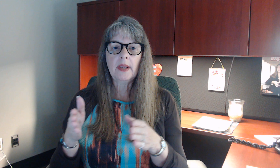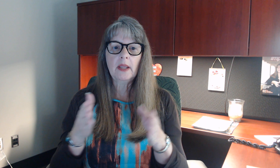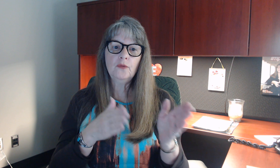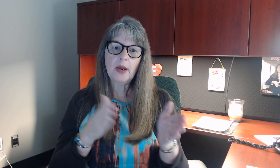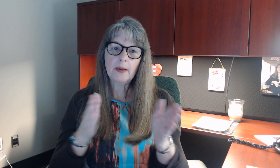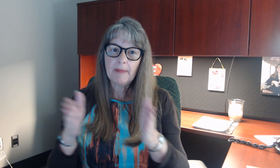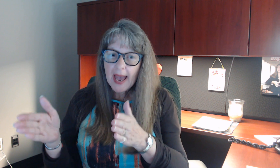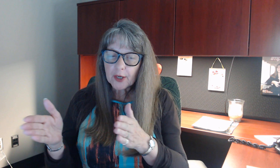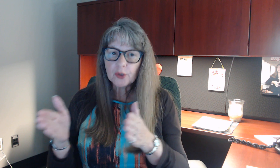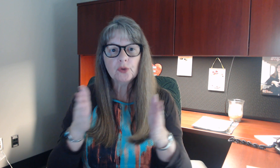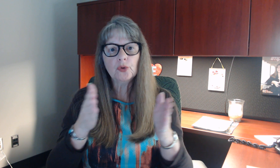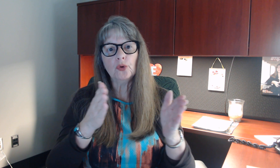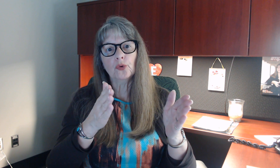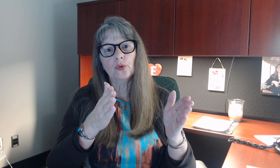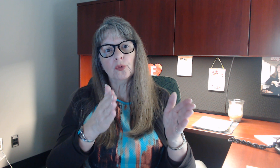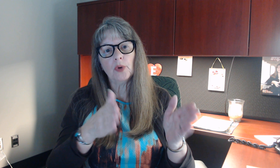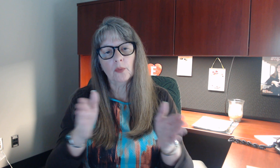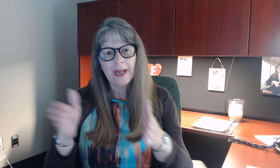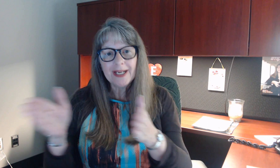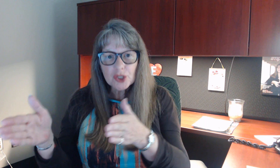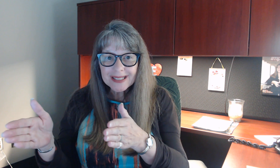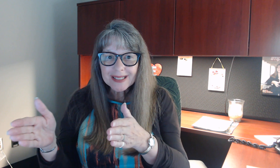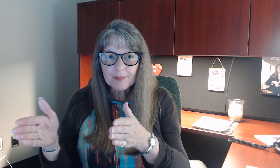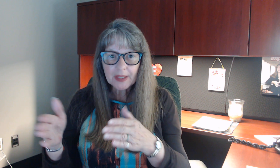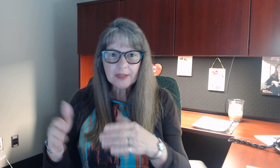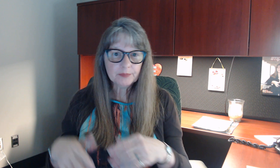You've got a pattern. You're arranging something.